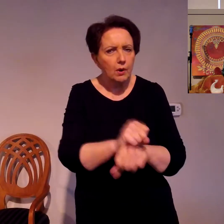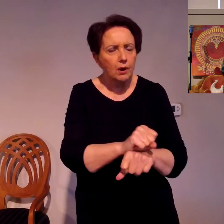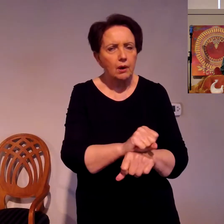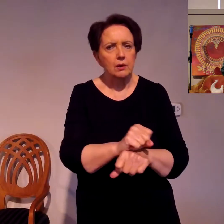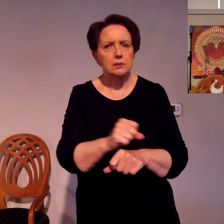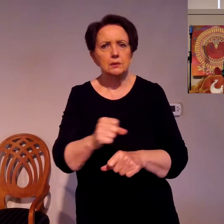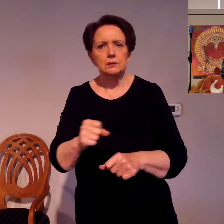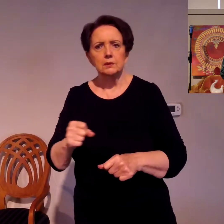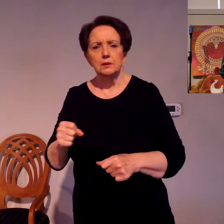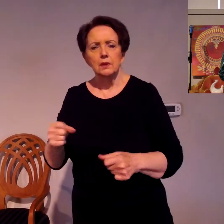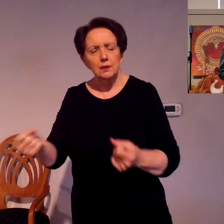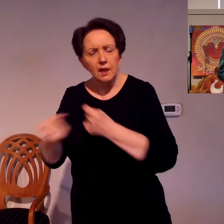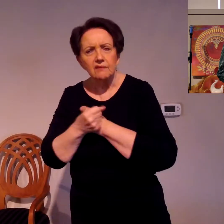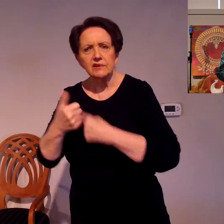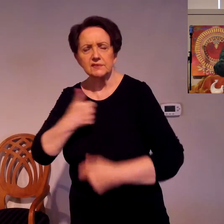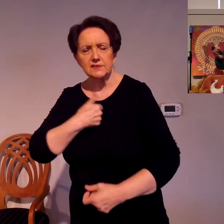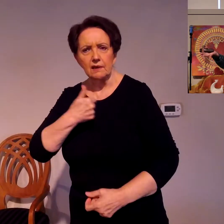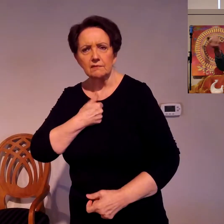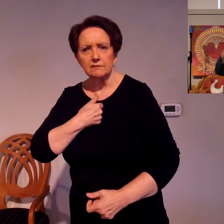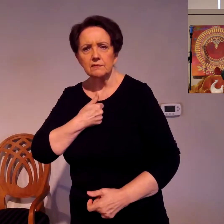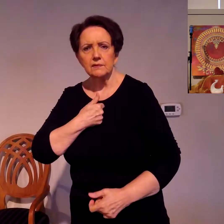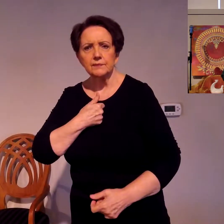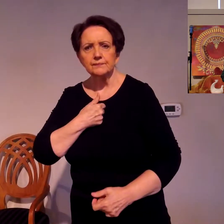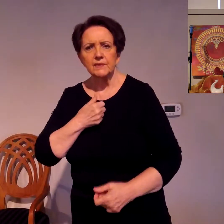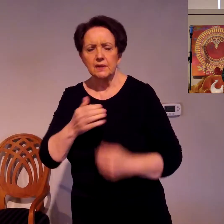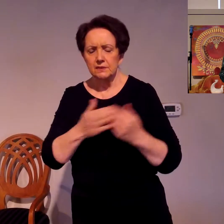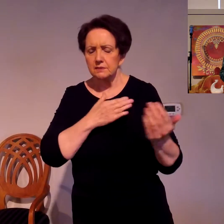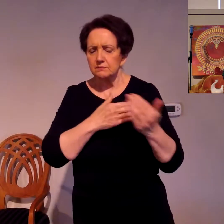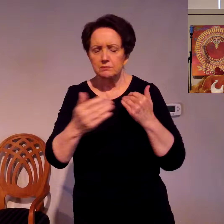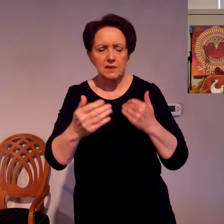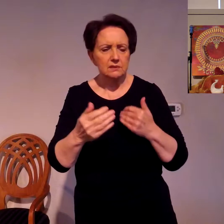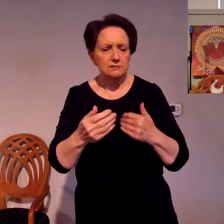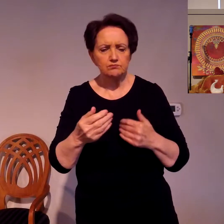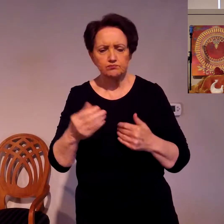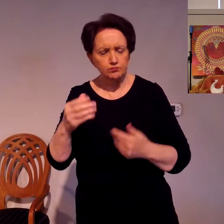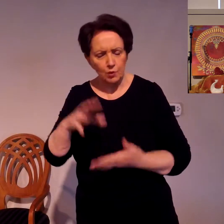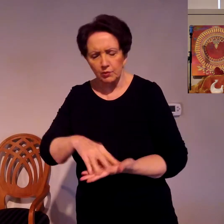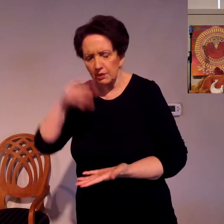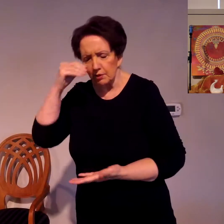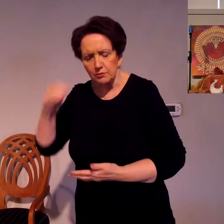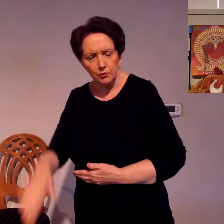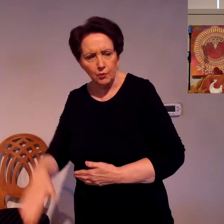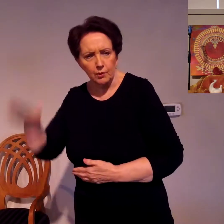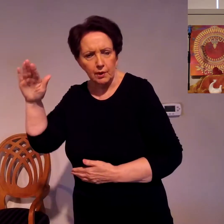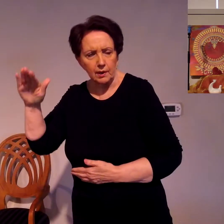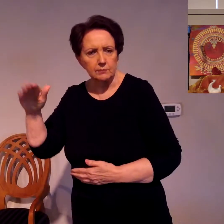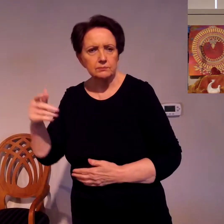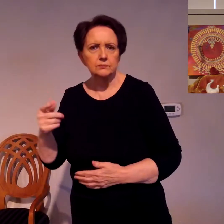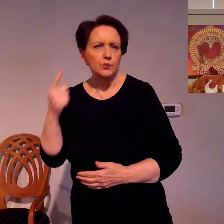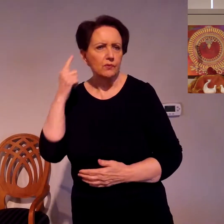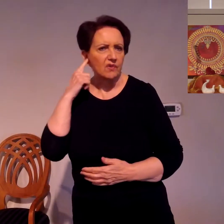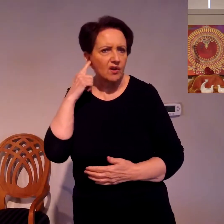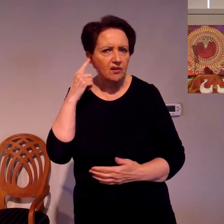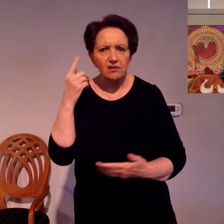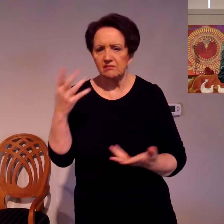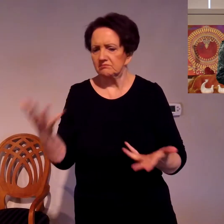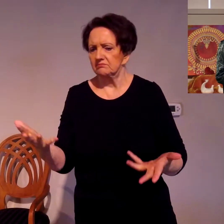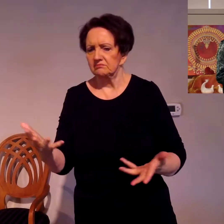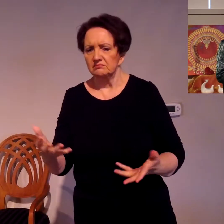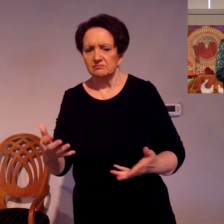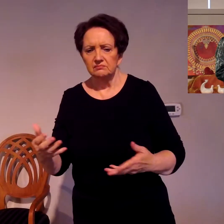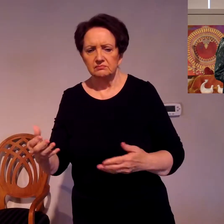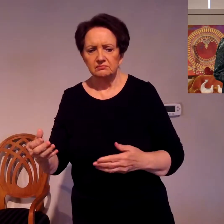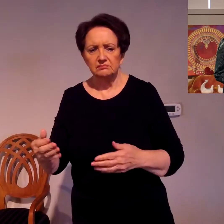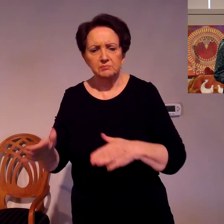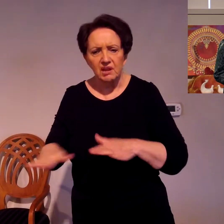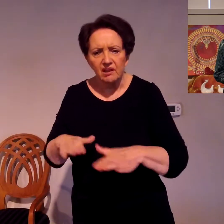to really love ourselves, sort of regardless of what's been told to us, regardless of what we've heard, regardless of how we've been